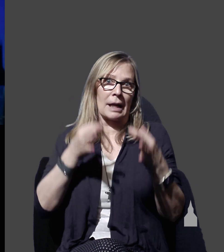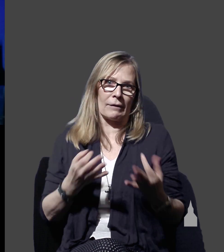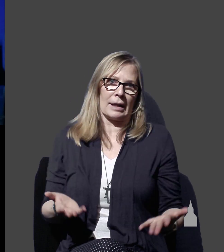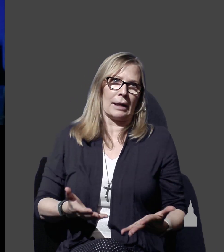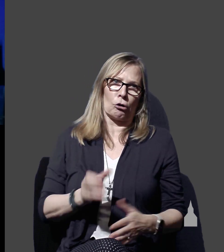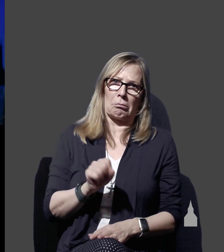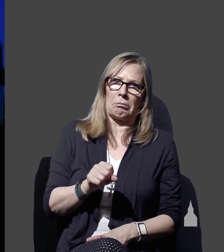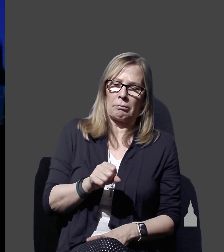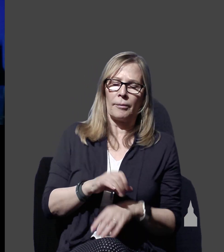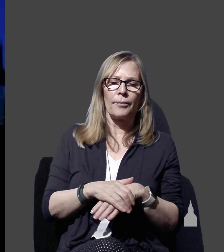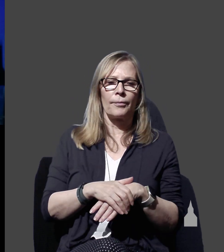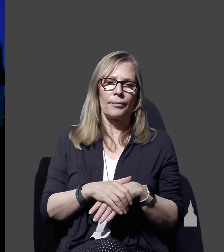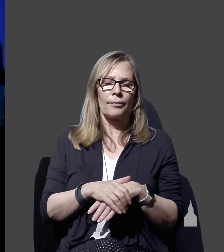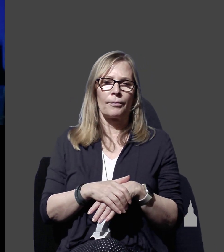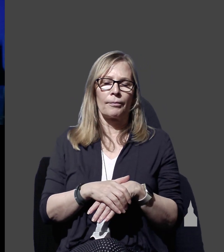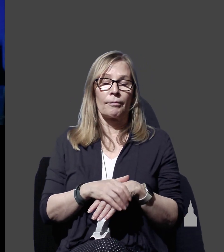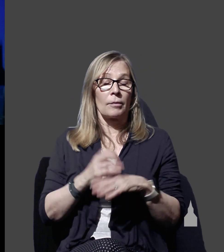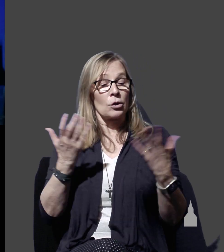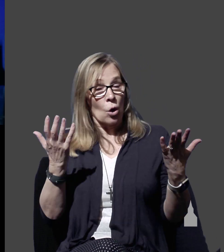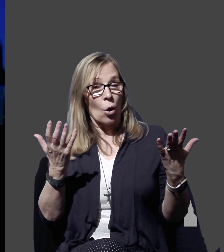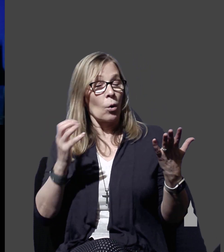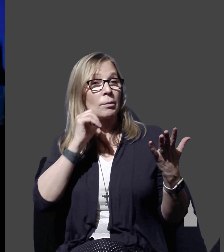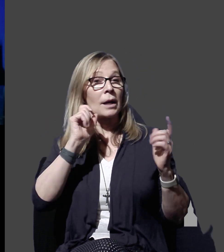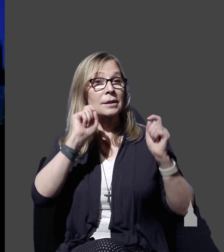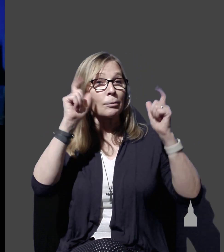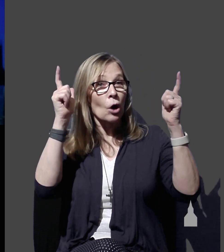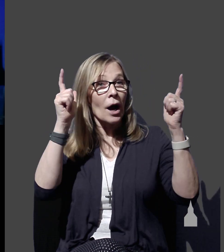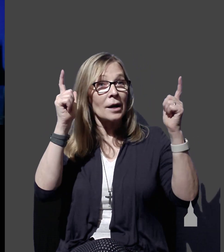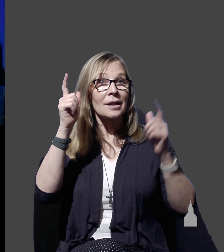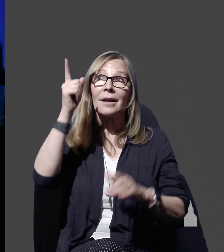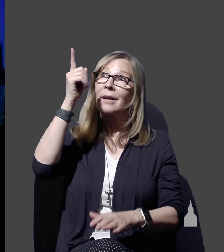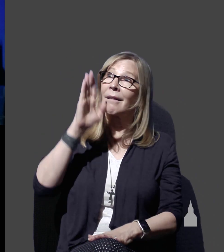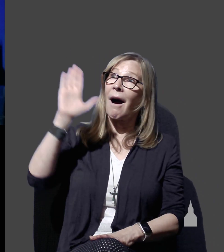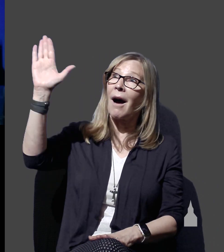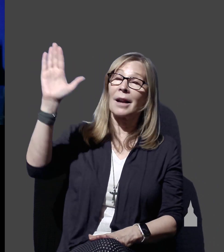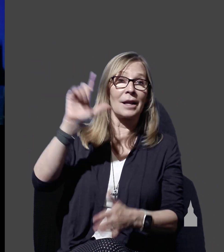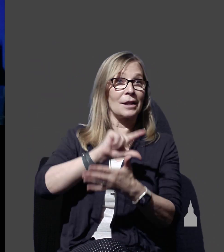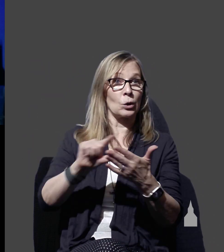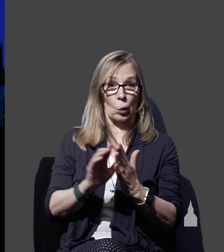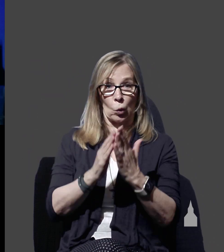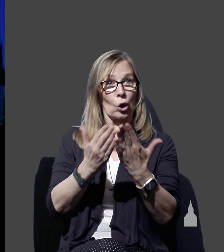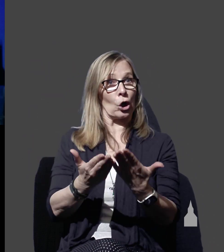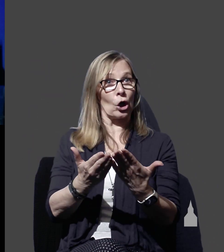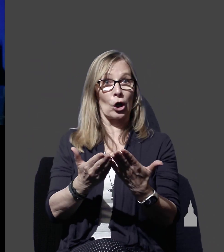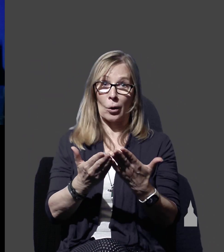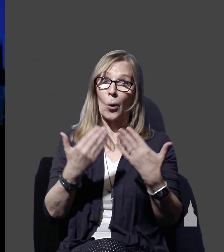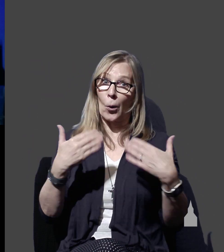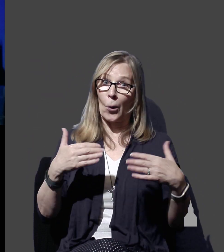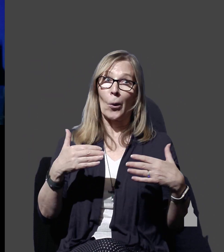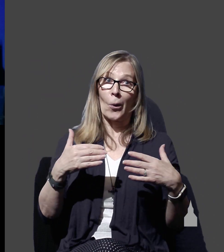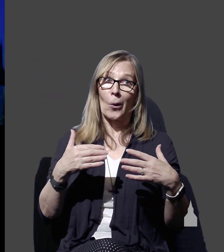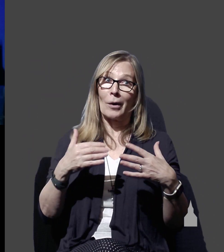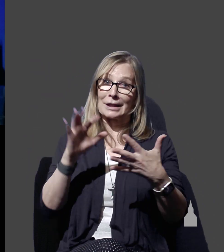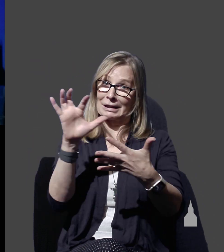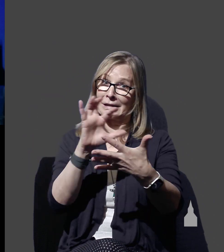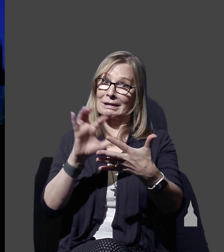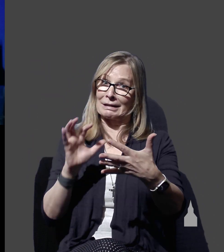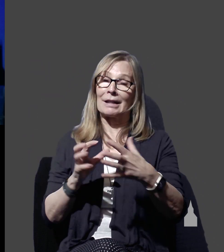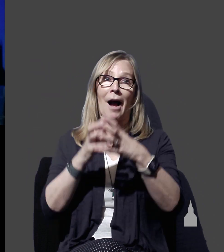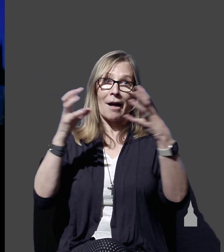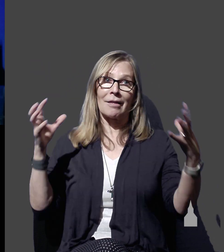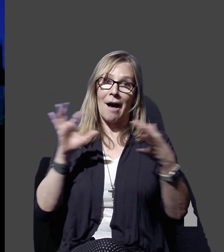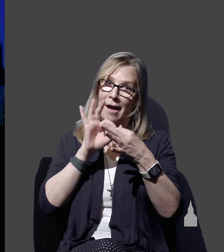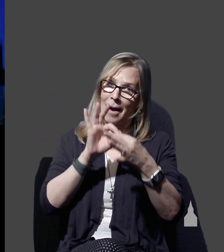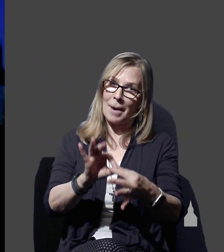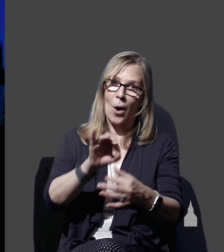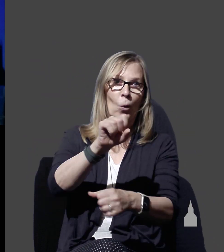So it's not surprising that God's word, his handbook for his children for all time, says a lot about work and